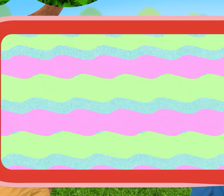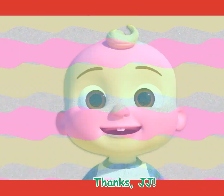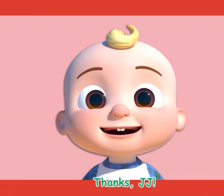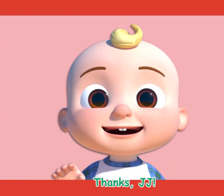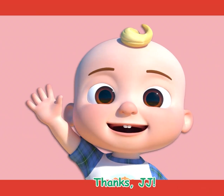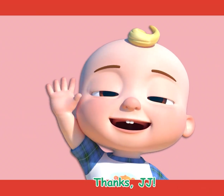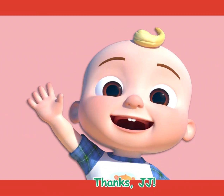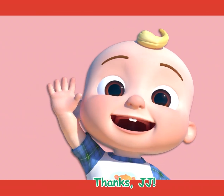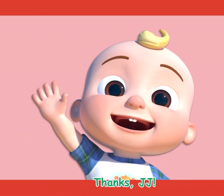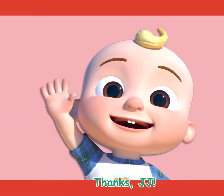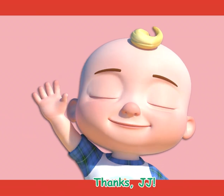JJ.